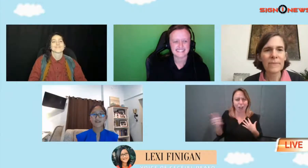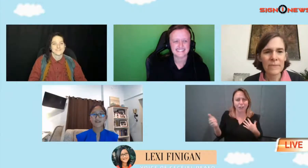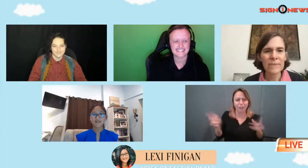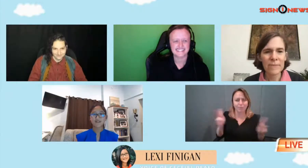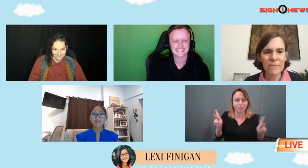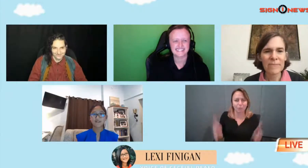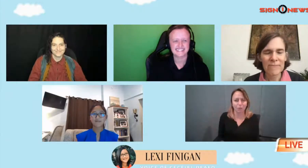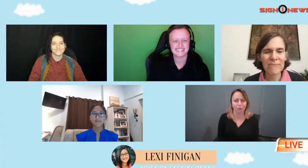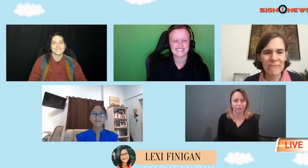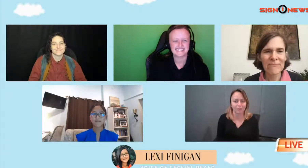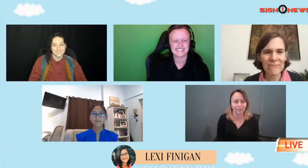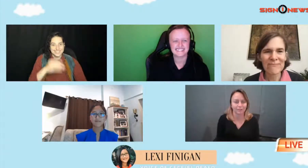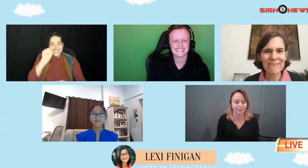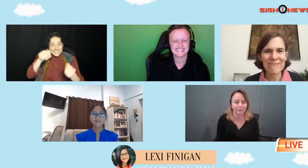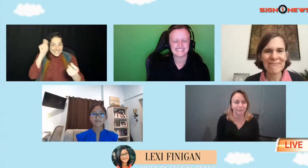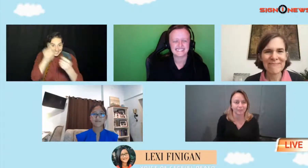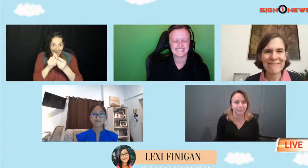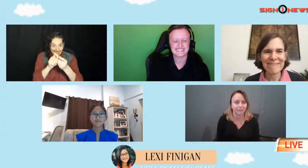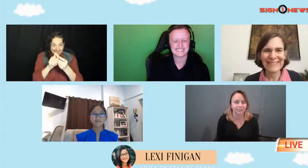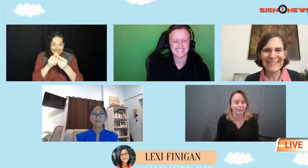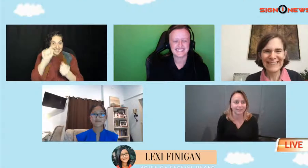Yes.